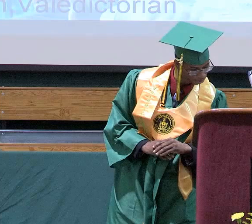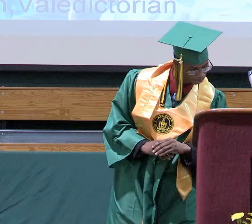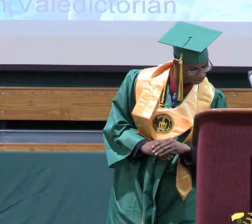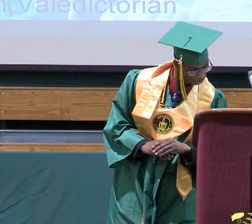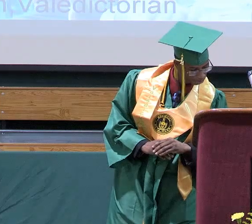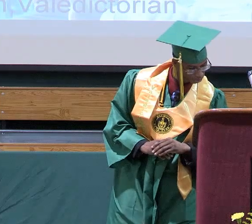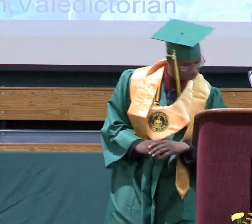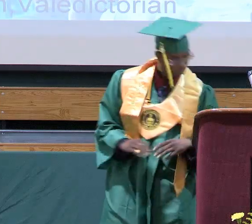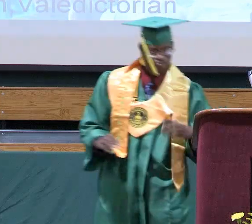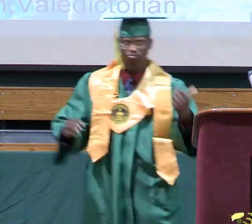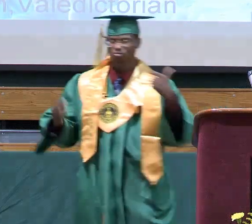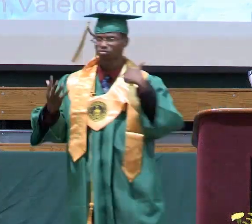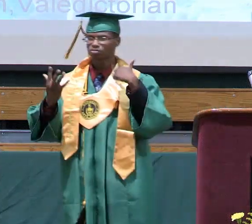here.